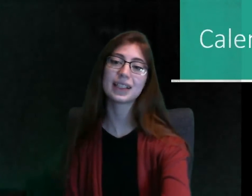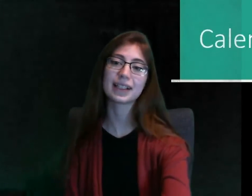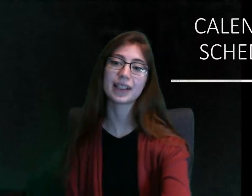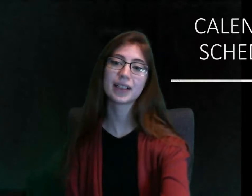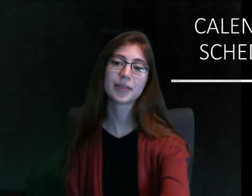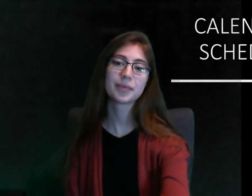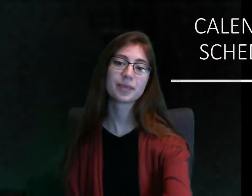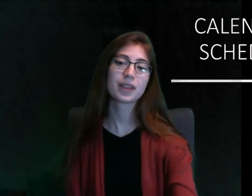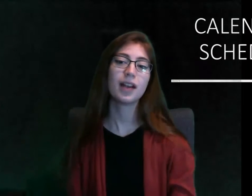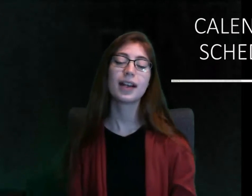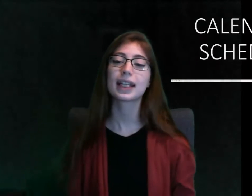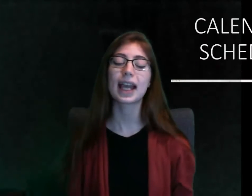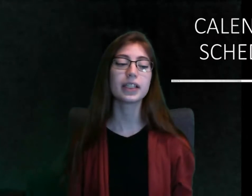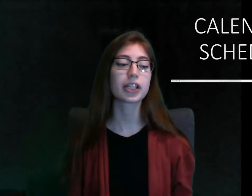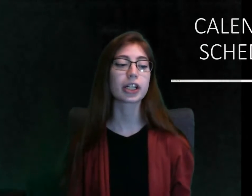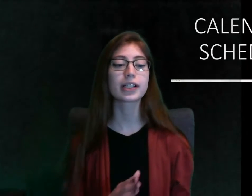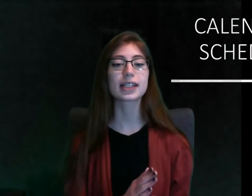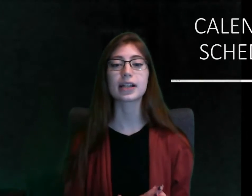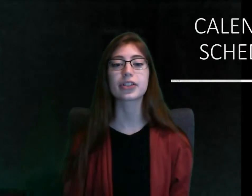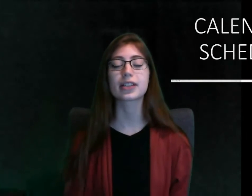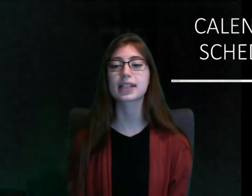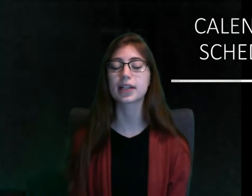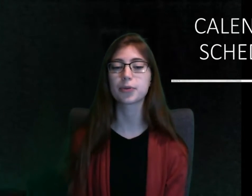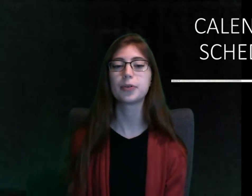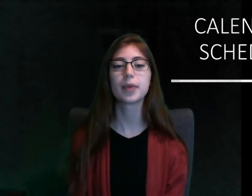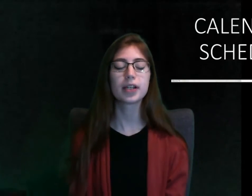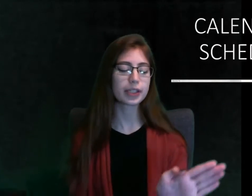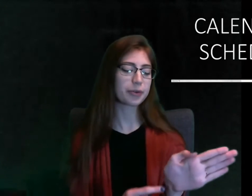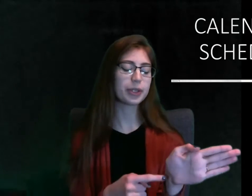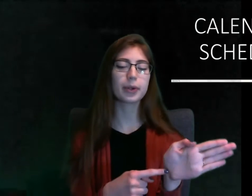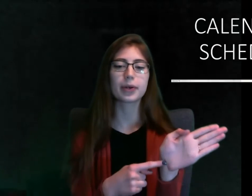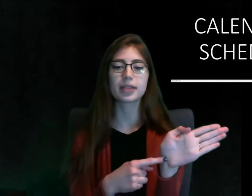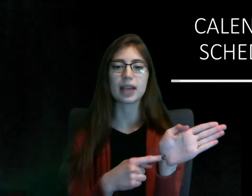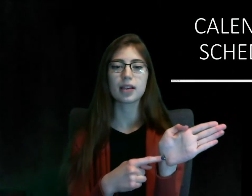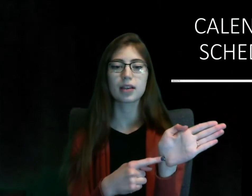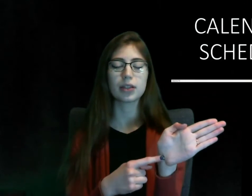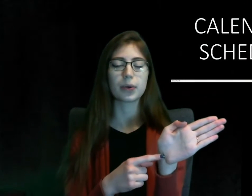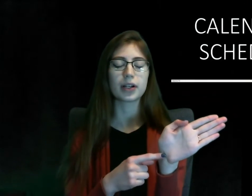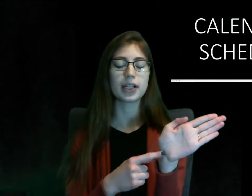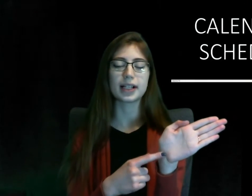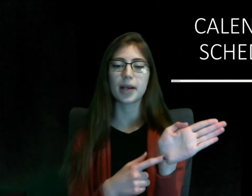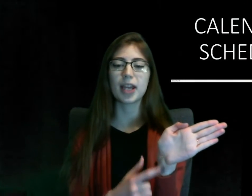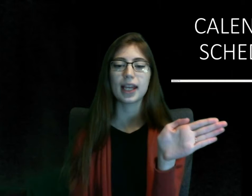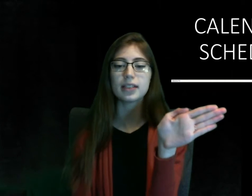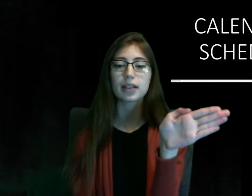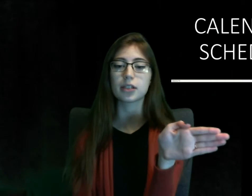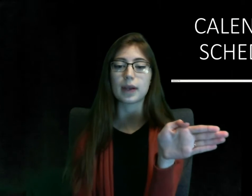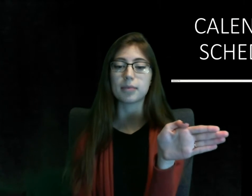Calendar. Calendar / schedule. So you are going to make your non-dominant hand into a piece of